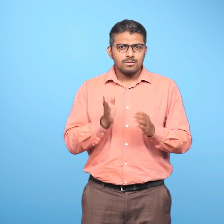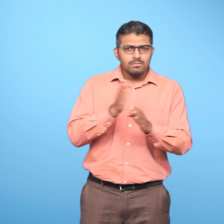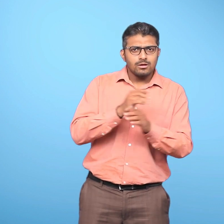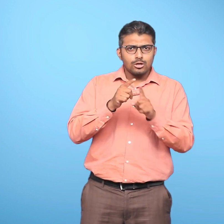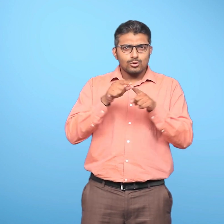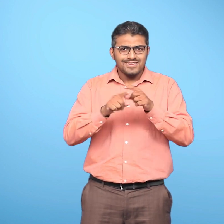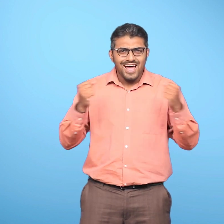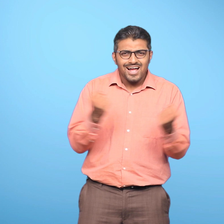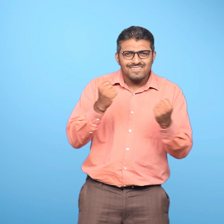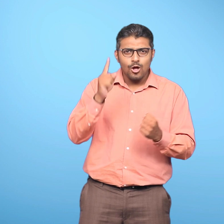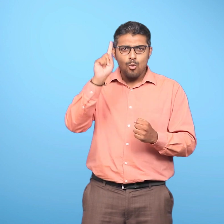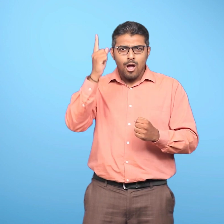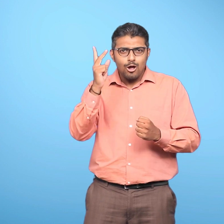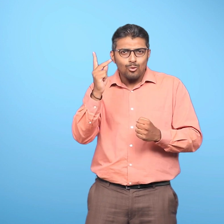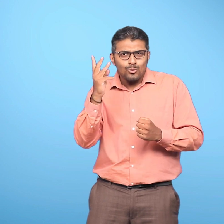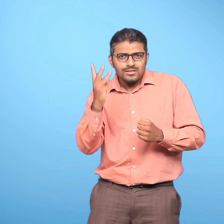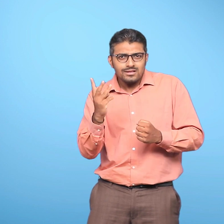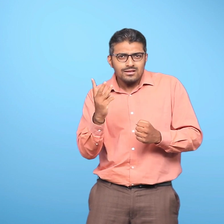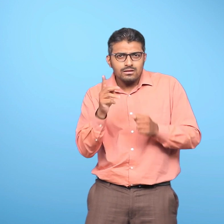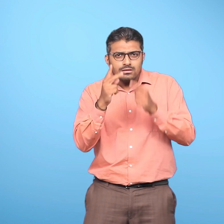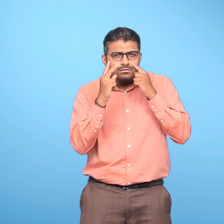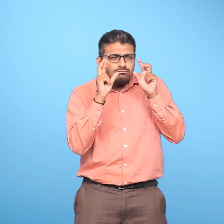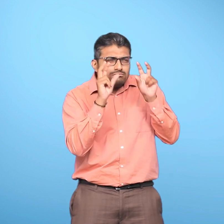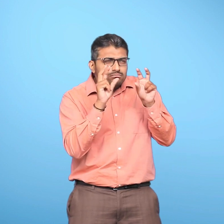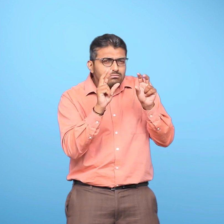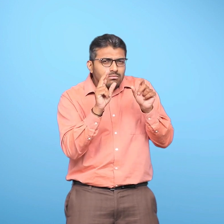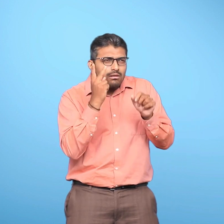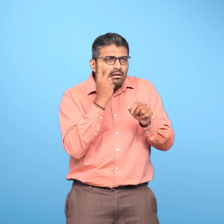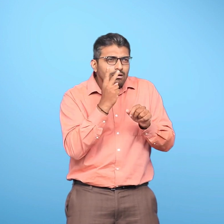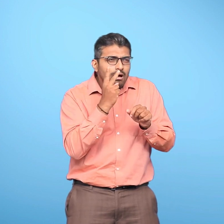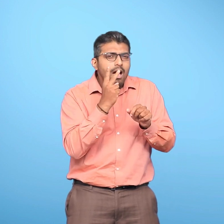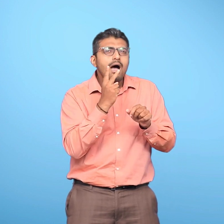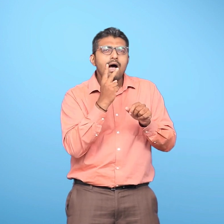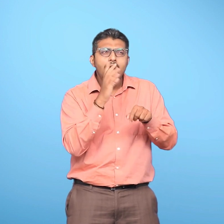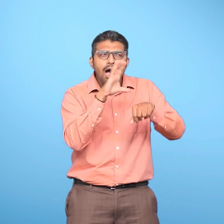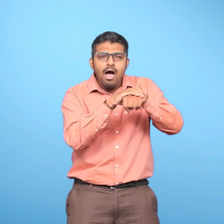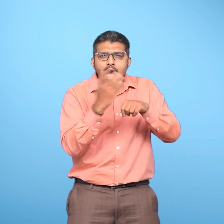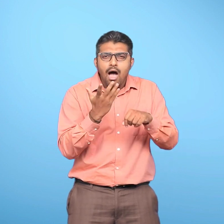Now think about the 3 changes you observed in activity 1, 2 and 3.